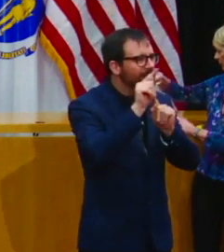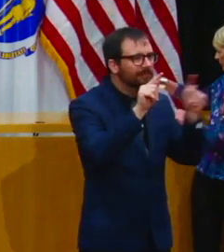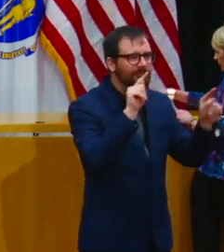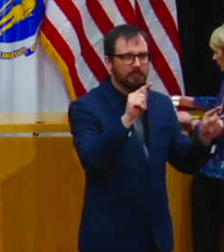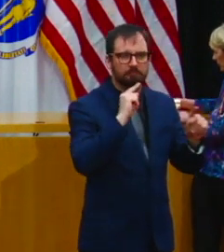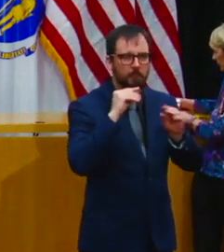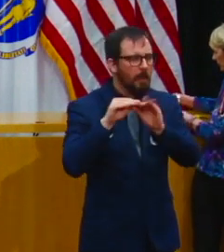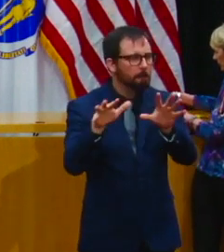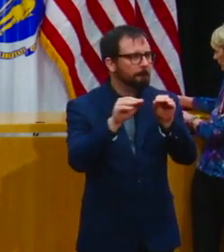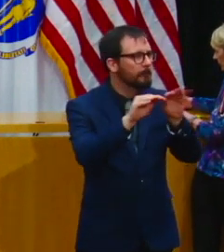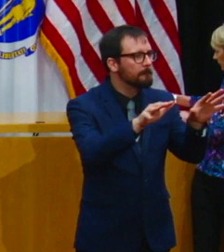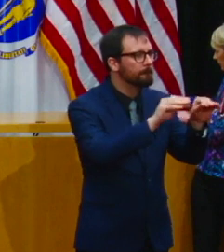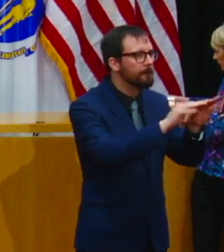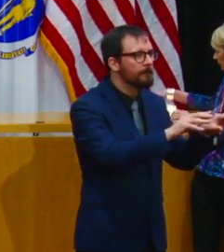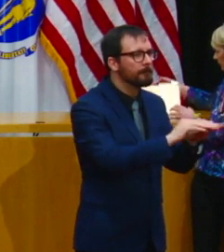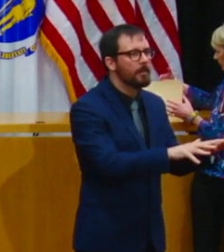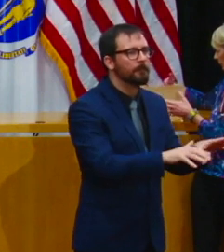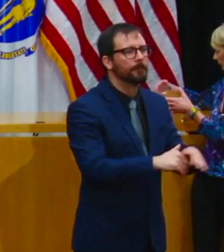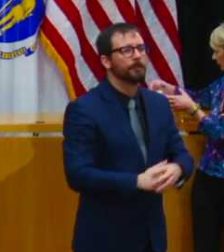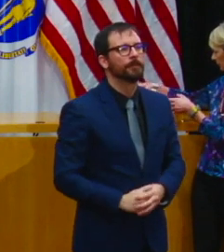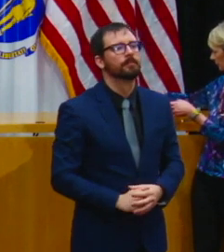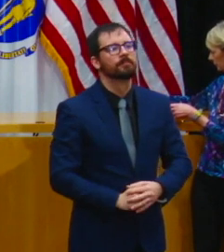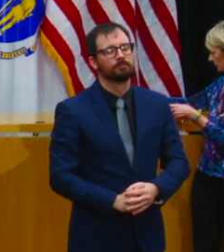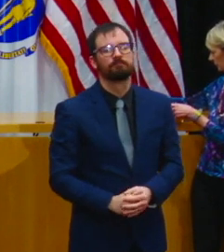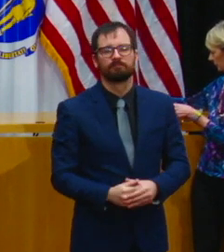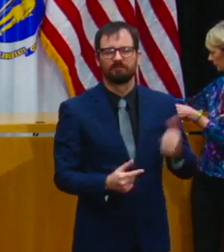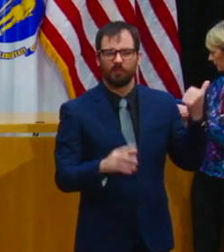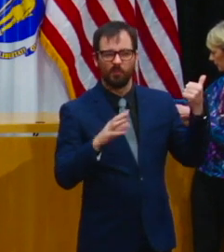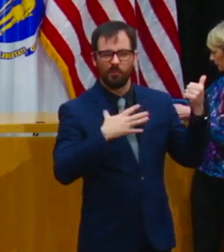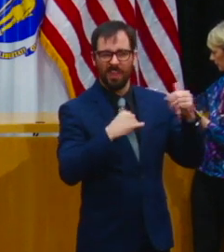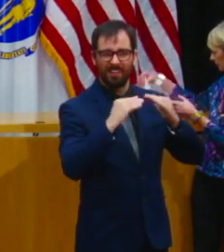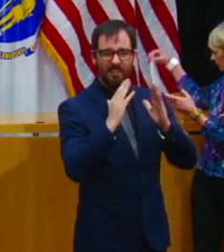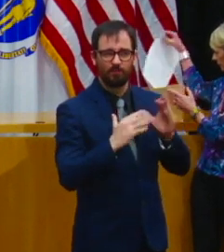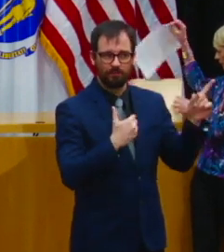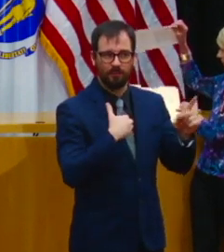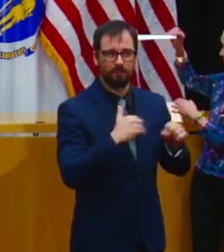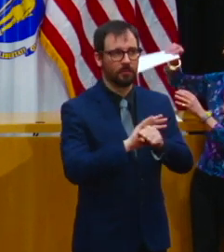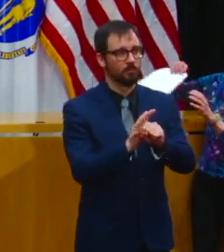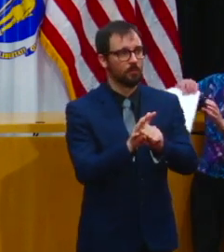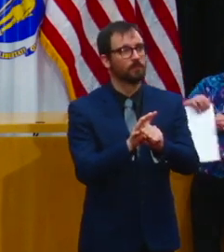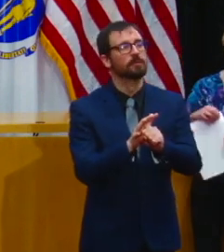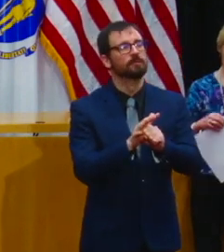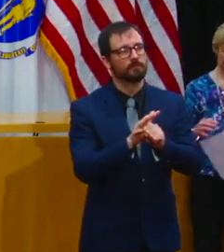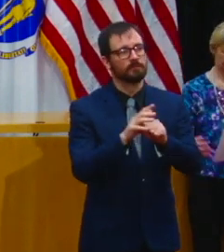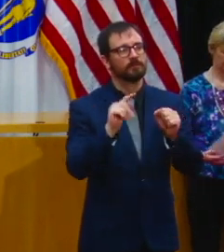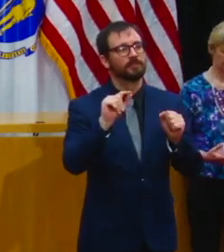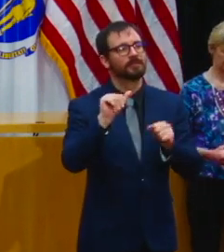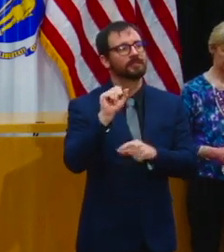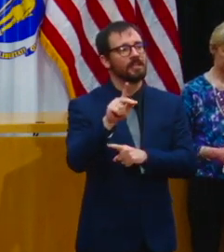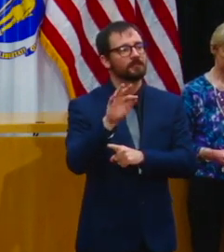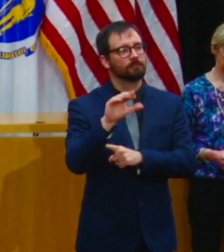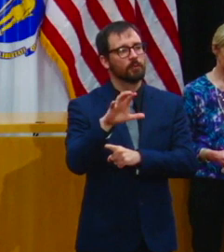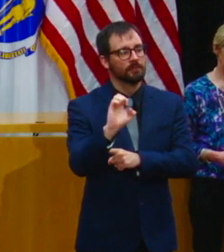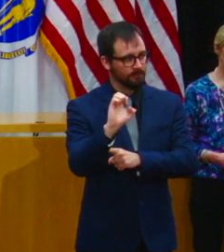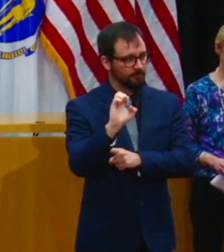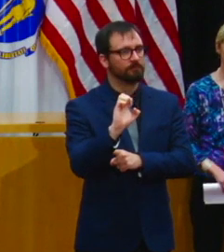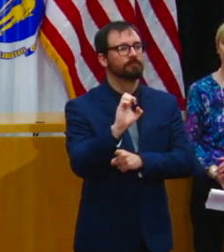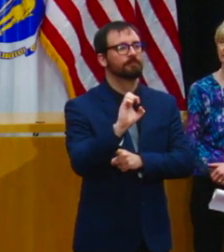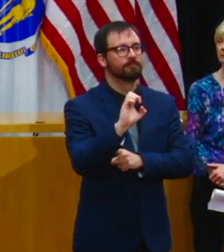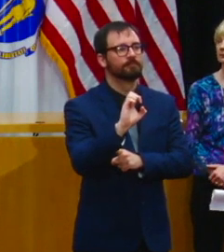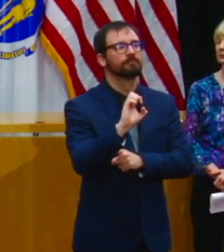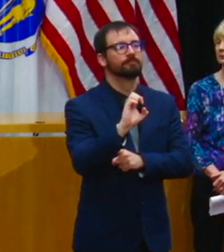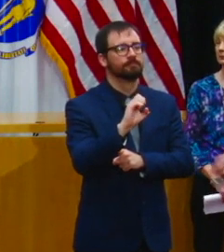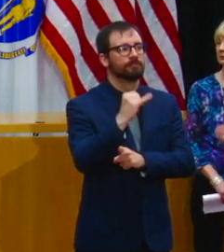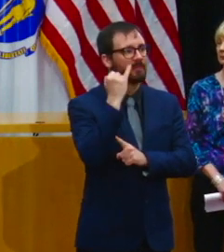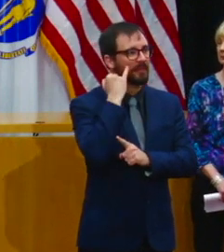anyone leaving the New York area or who has traveled through New York City to immediately self-isolate for